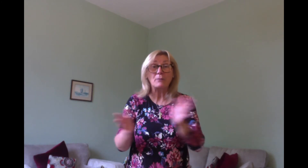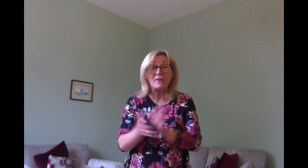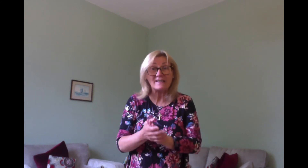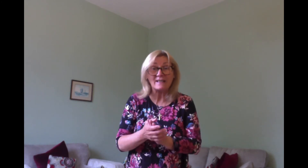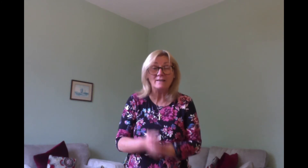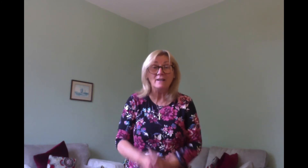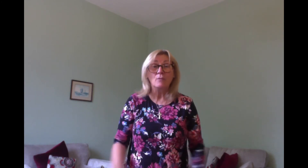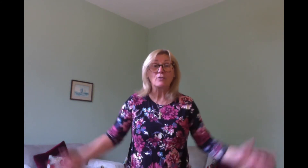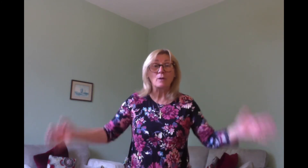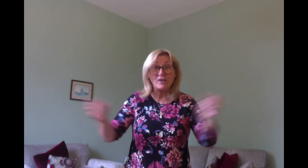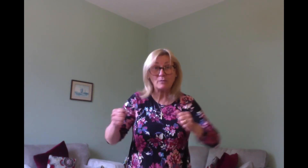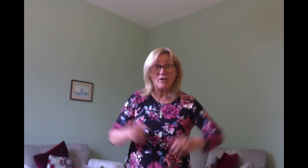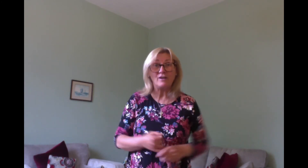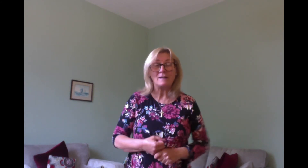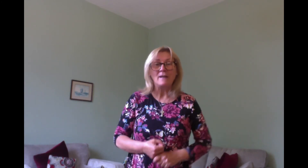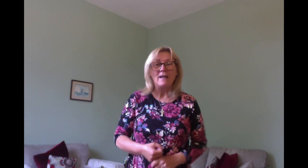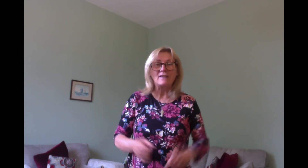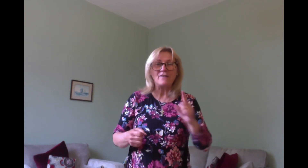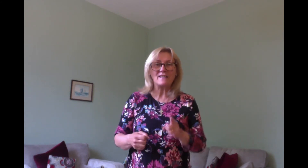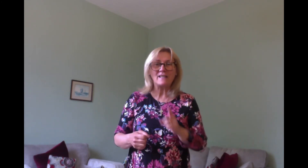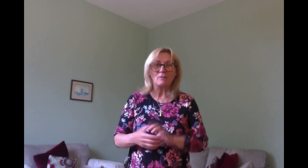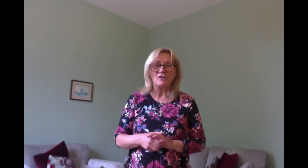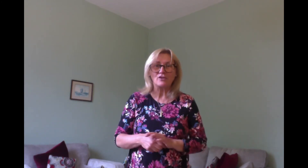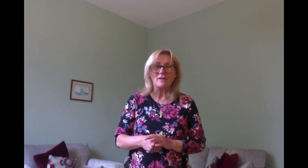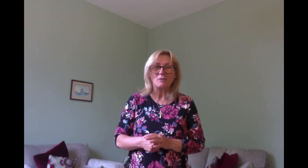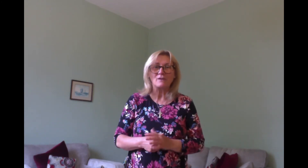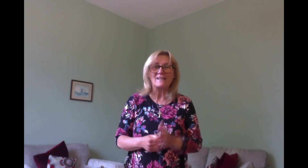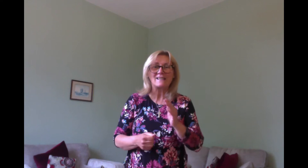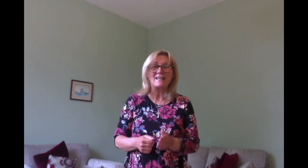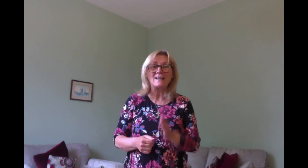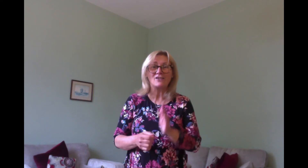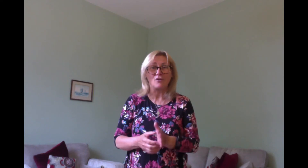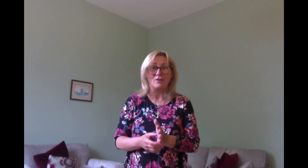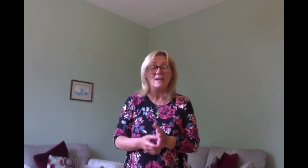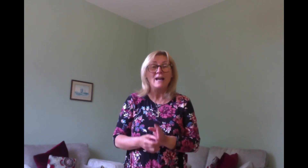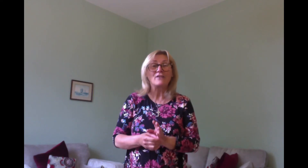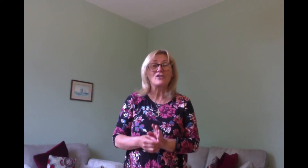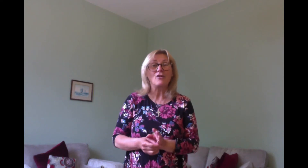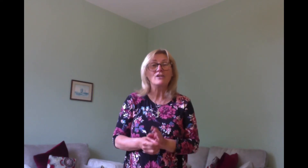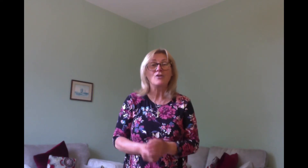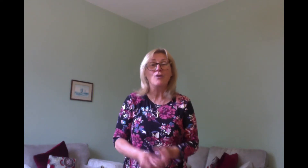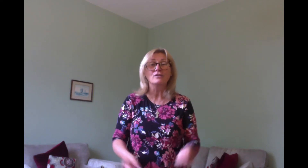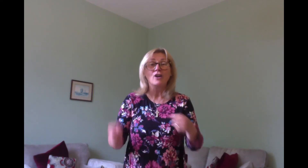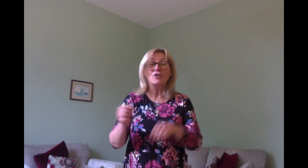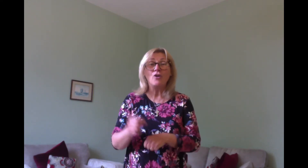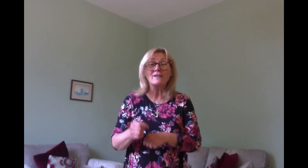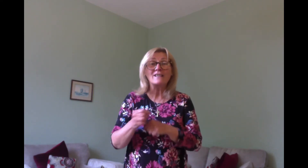pray together, we're going to worship God, and the first thing that we're going to do is we're going to sing a song, and the song is called God is